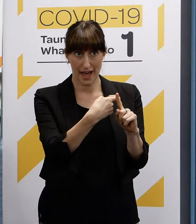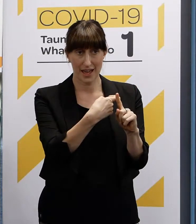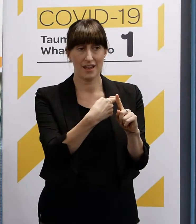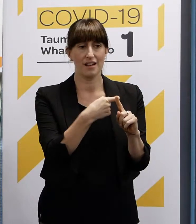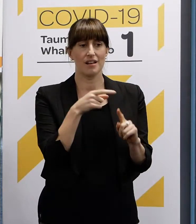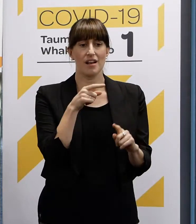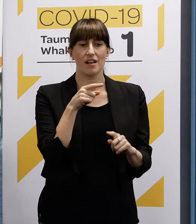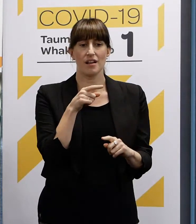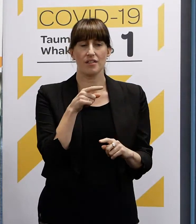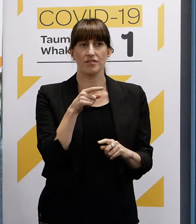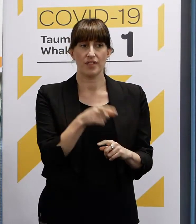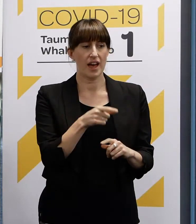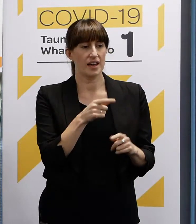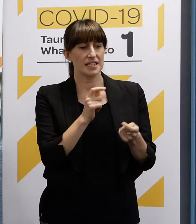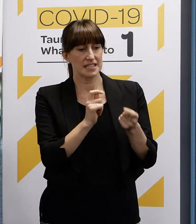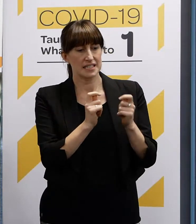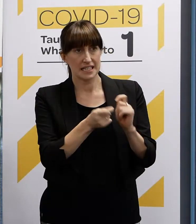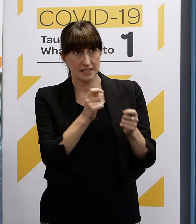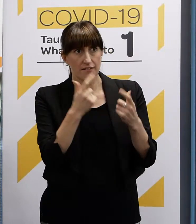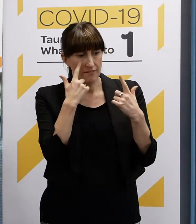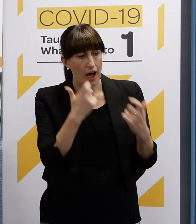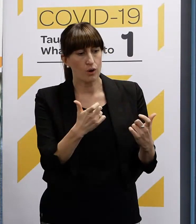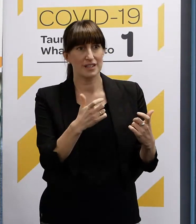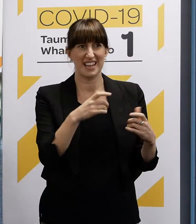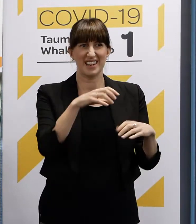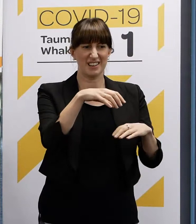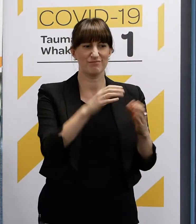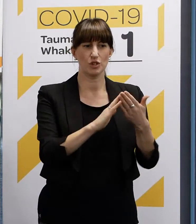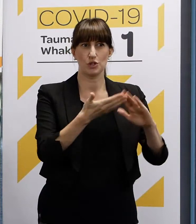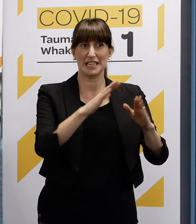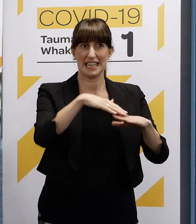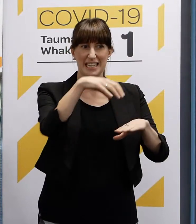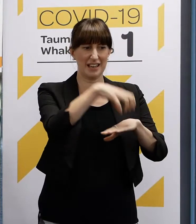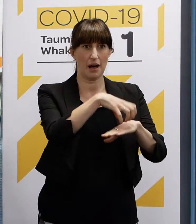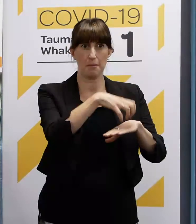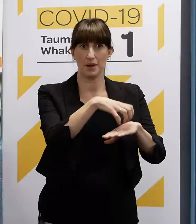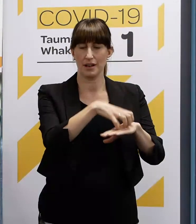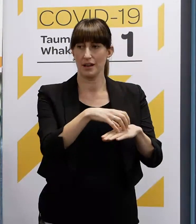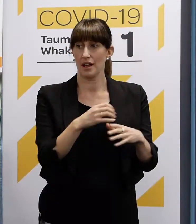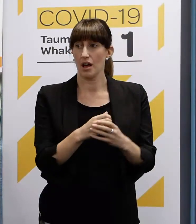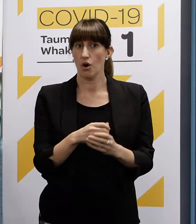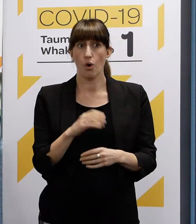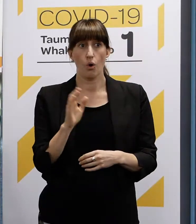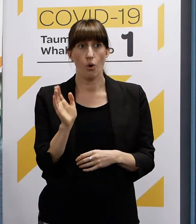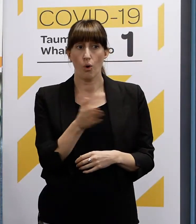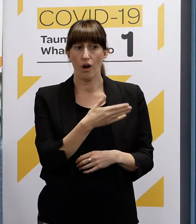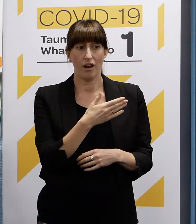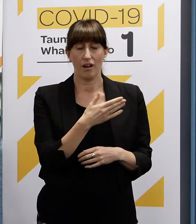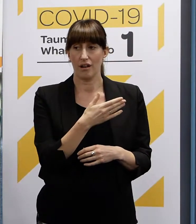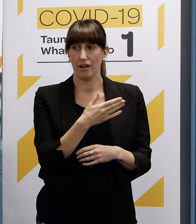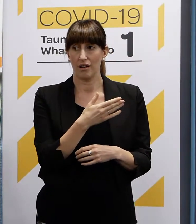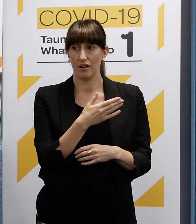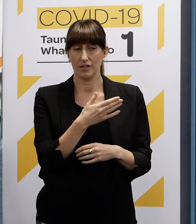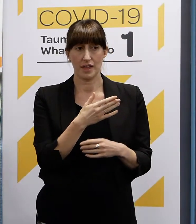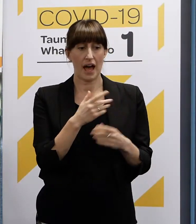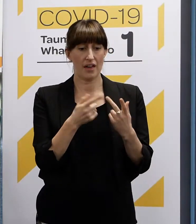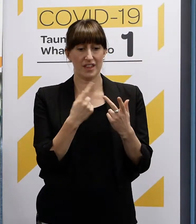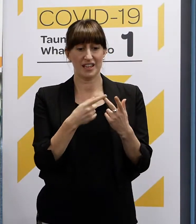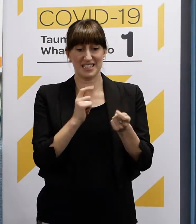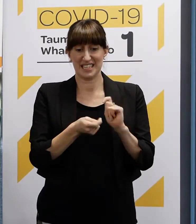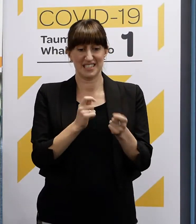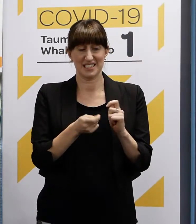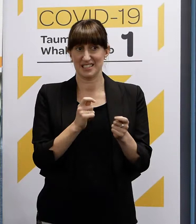from managed isolation on compassionate grounds. And everyone else since then has come in from the border? all the subsequent positive tests we've had have